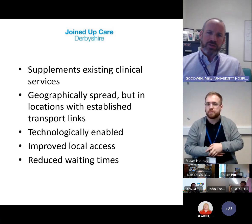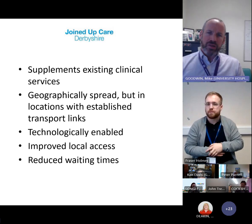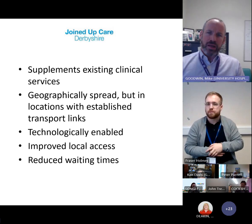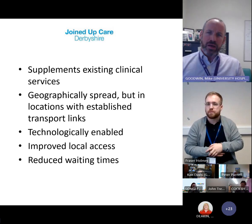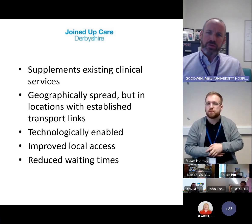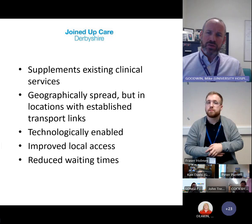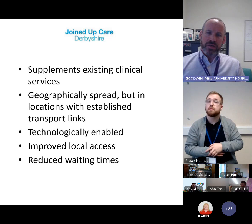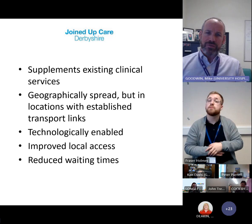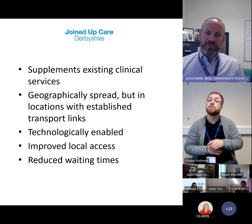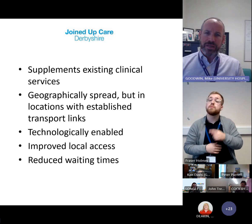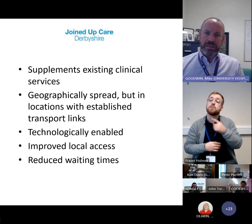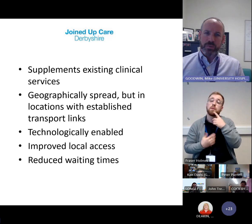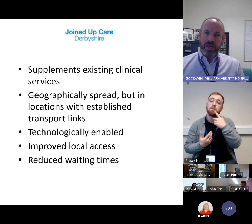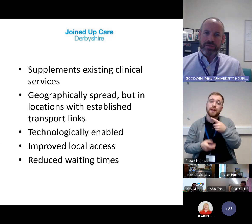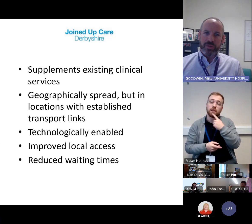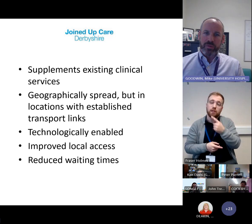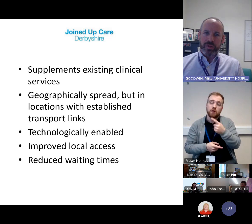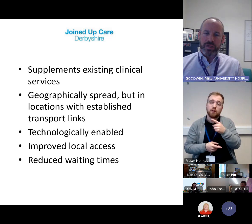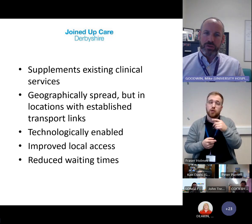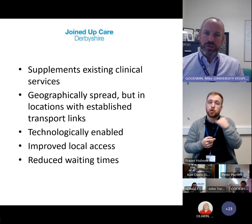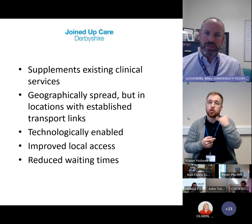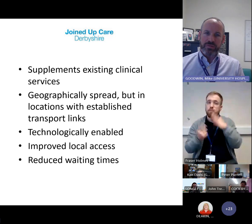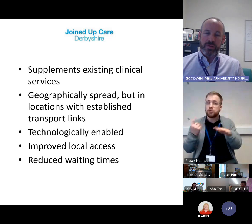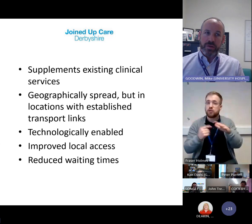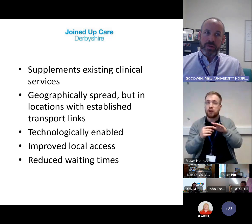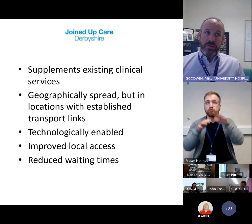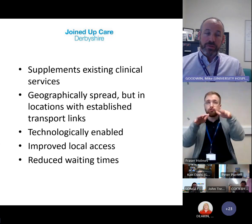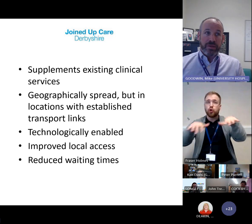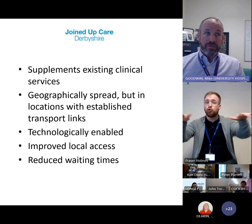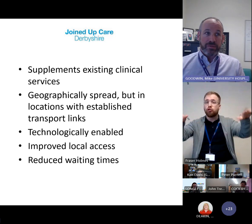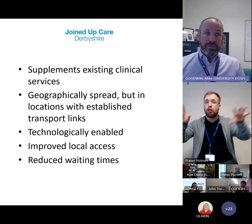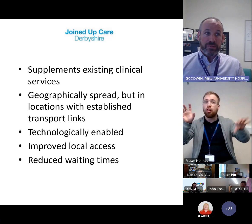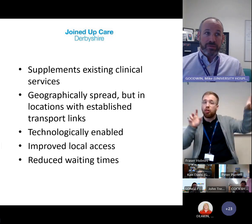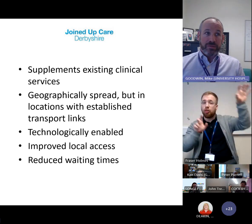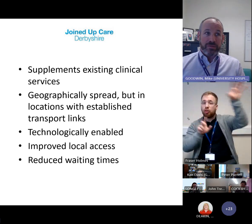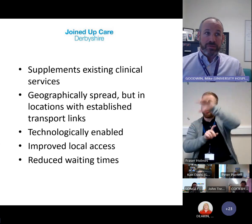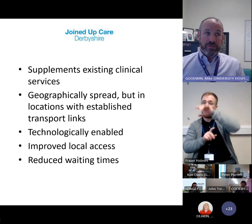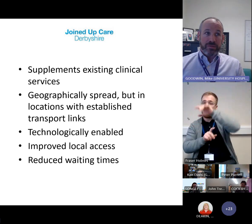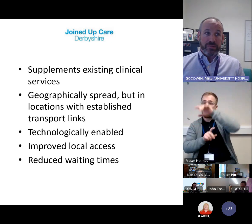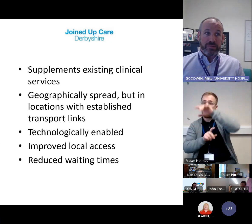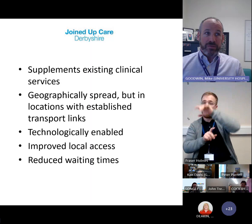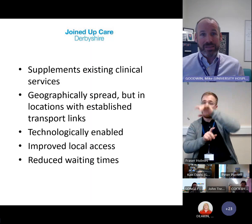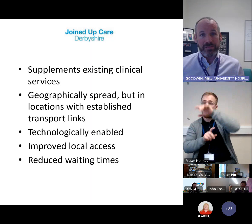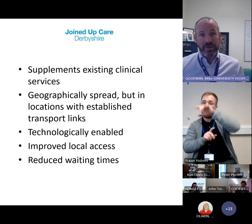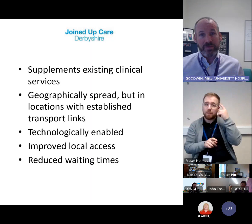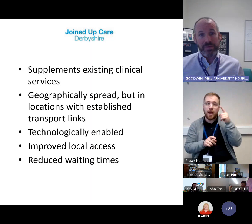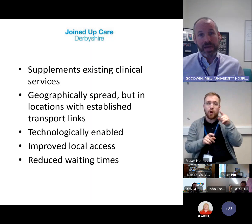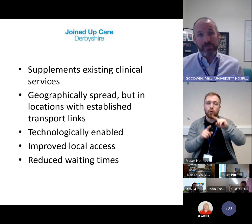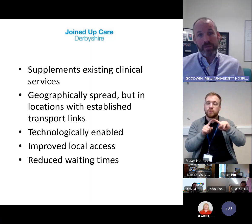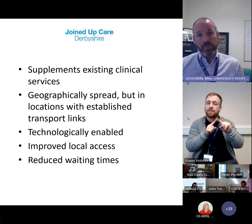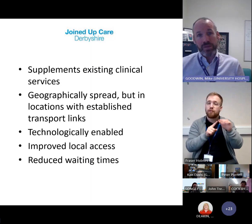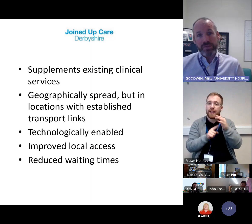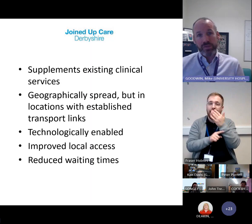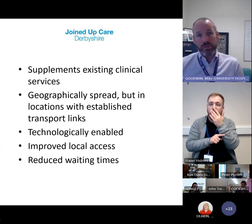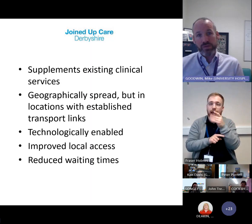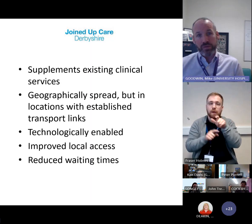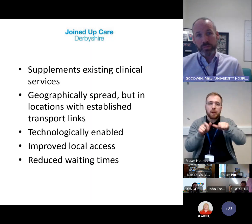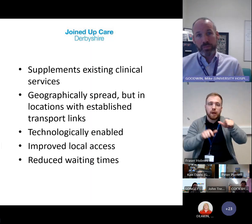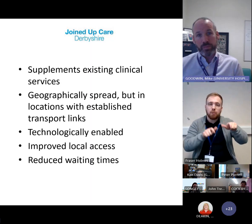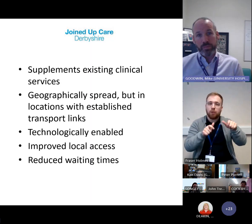As I mentioned, they are geographically spread, and we were conscious of things like demographics of the area when